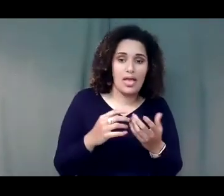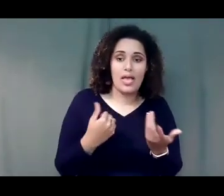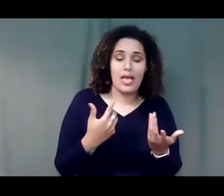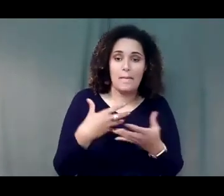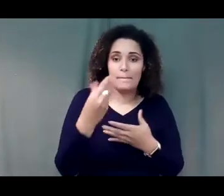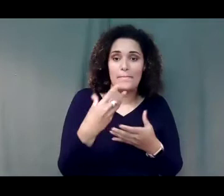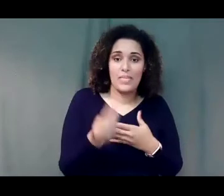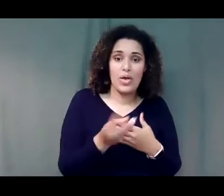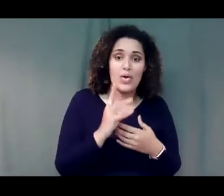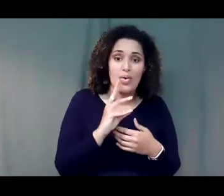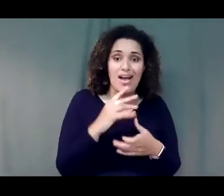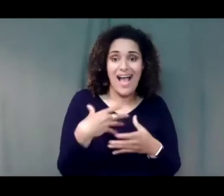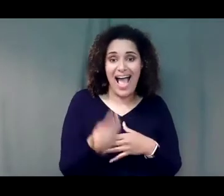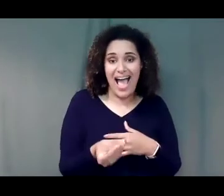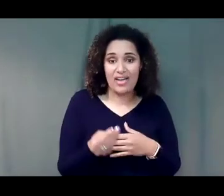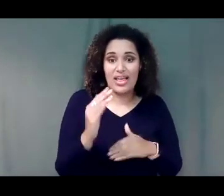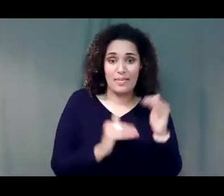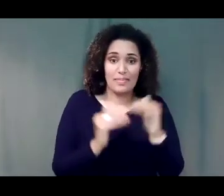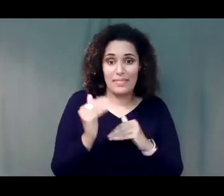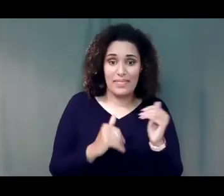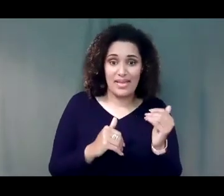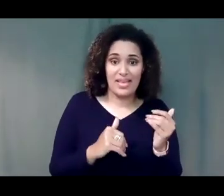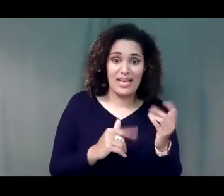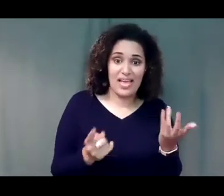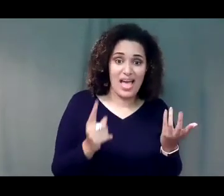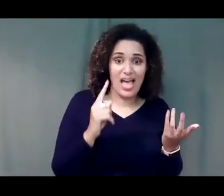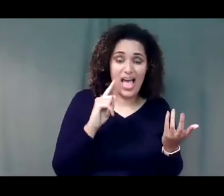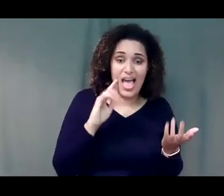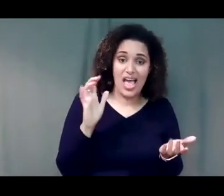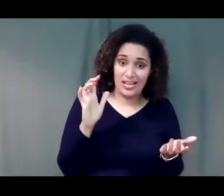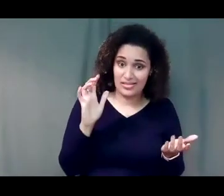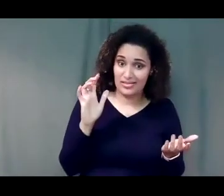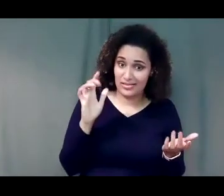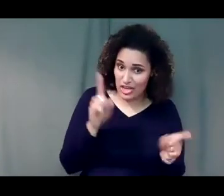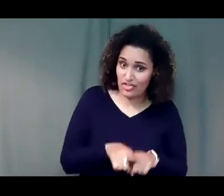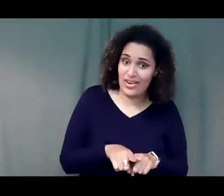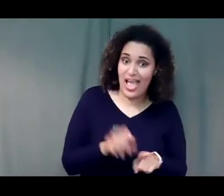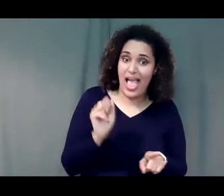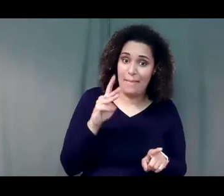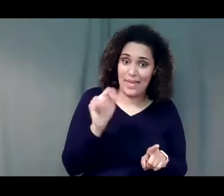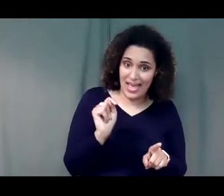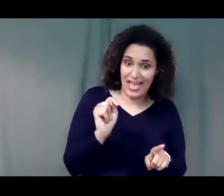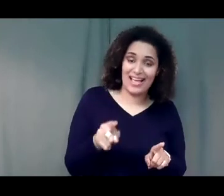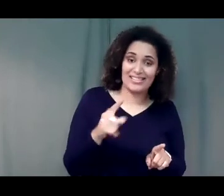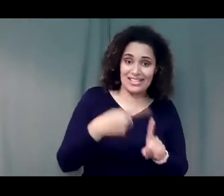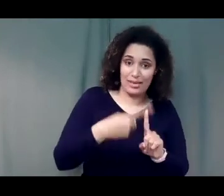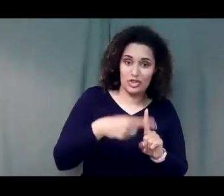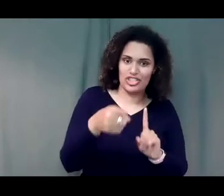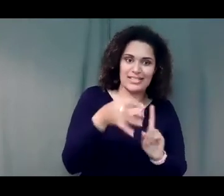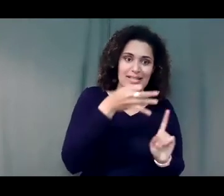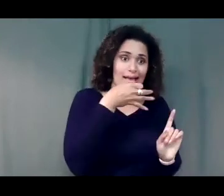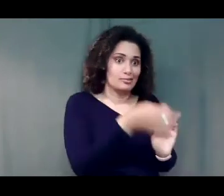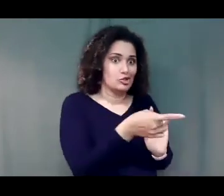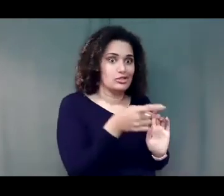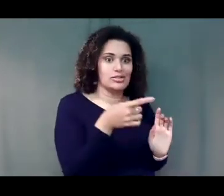building. I don't know how much it is, but 10 degrees cooler than ambient temperature on a hot There you go. day. All Come on, right. haven't you been on my tour? there's the expert. Right? I